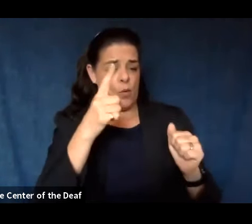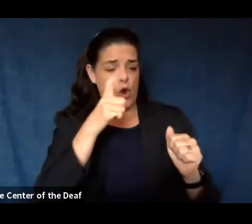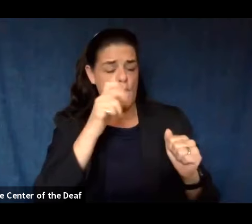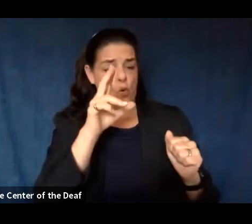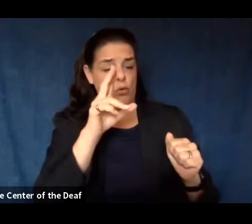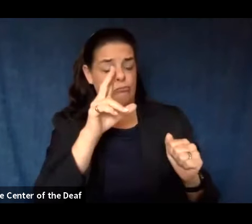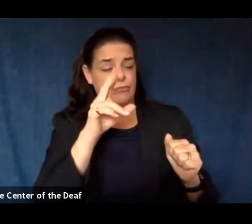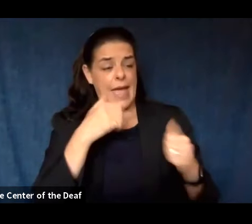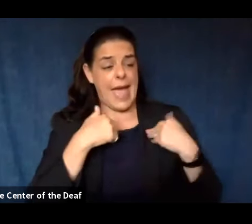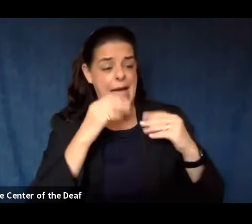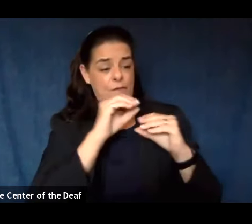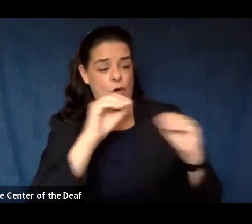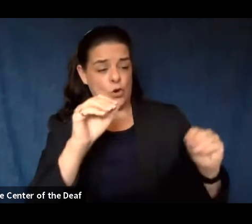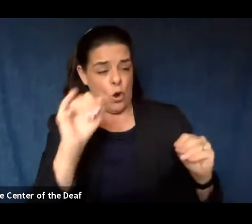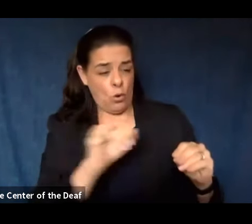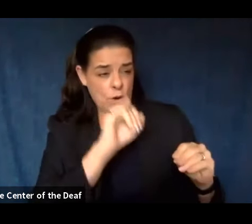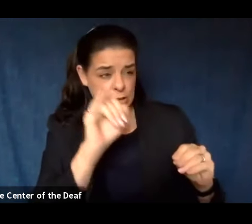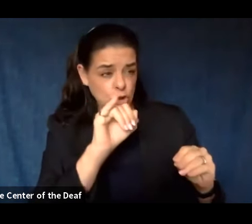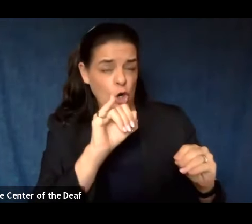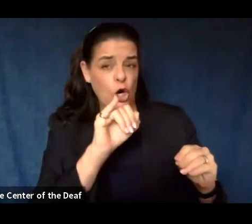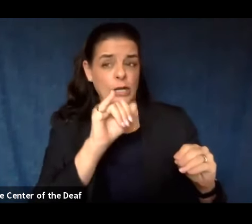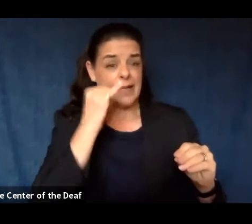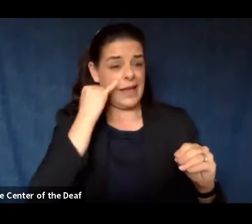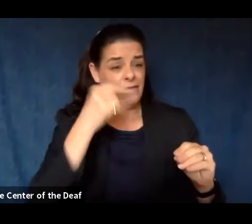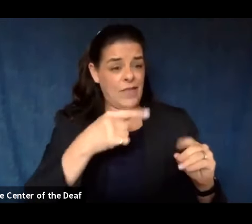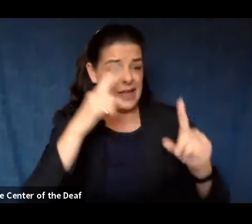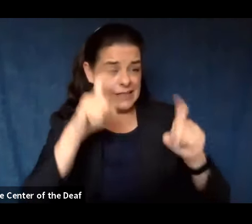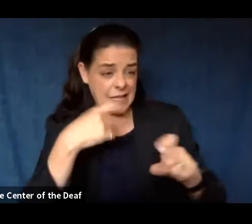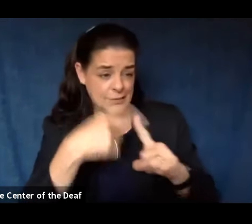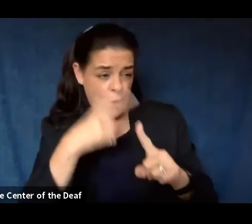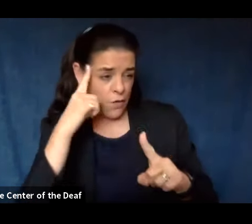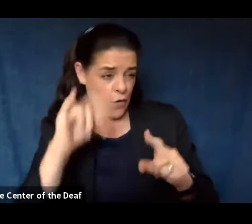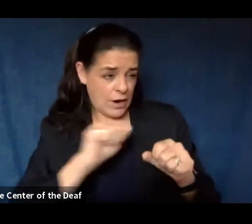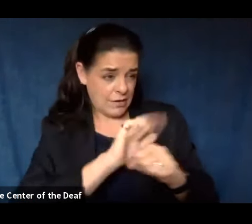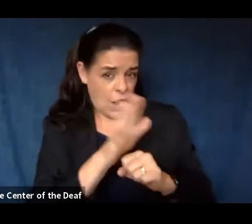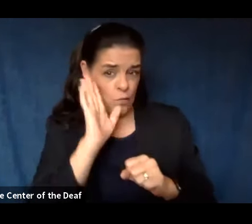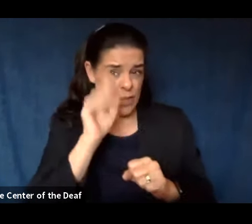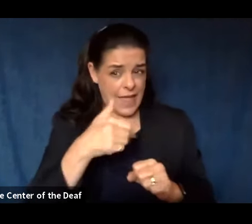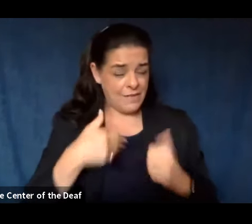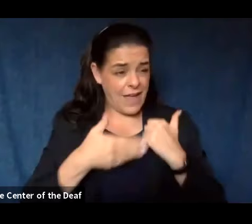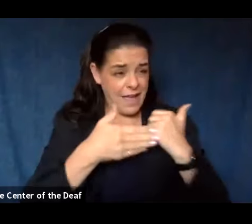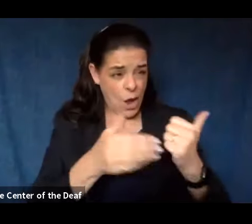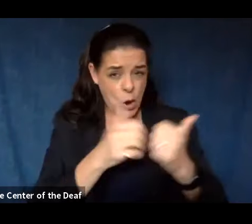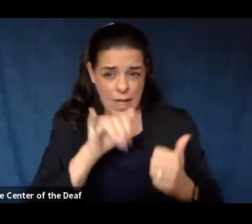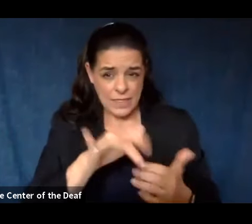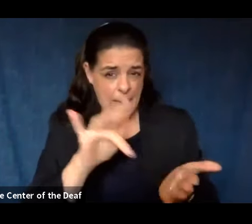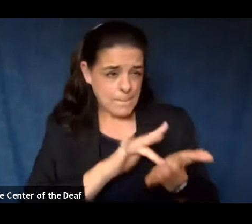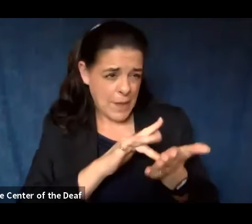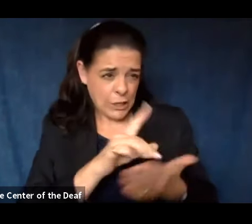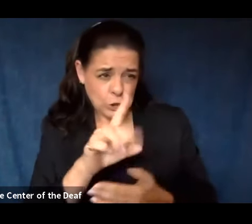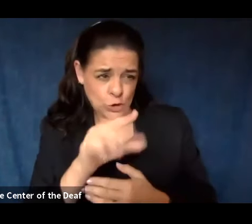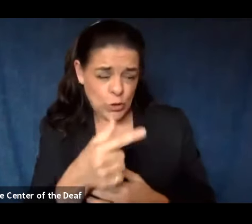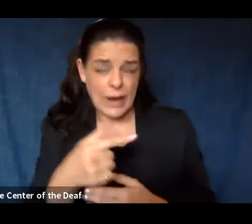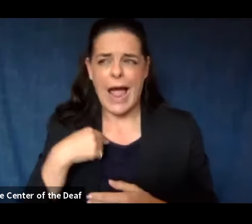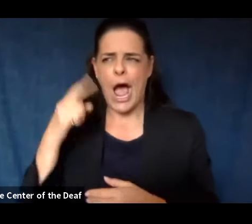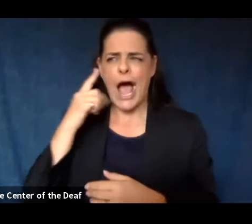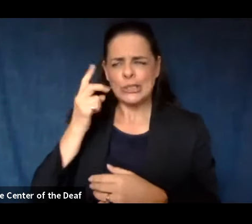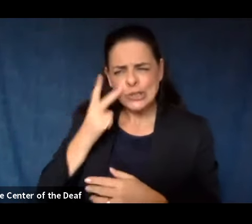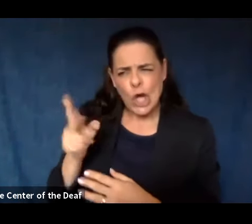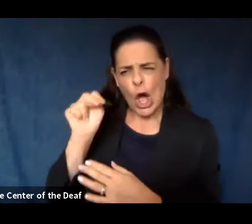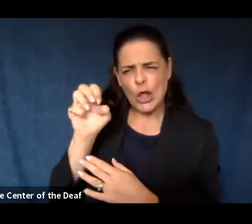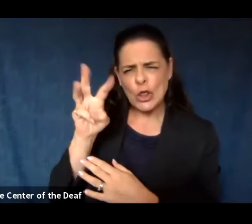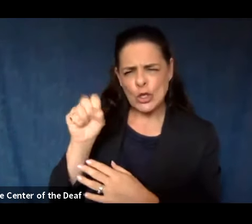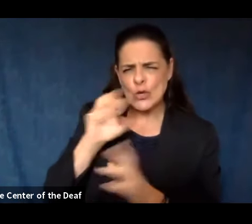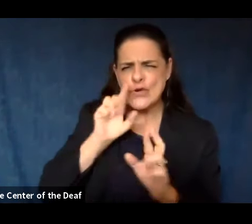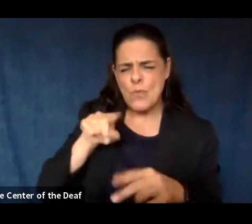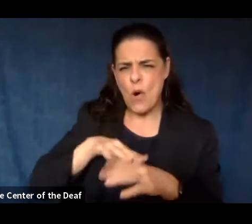treated with the drug in the event they test positive for COVID-19? I saw the news report as well, and we haven't received any specific